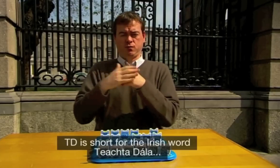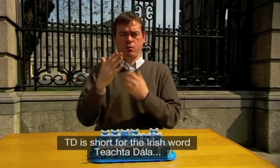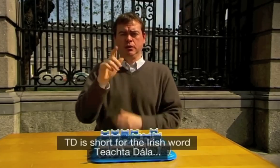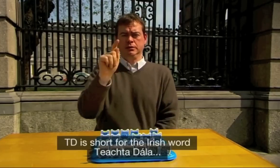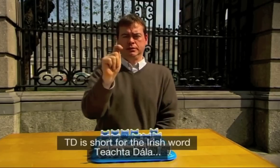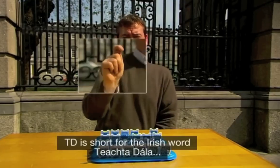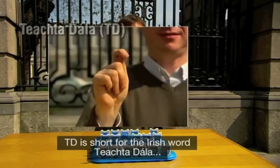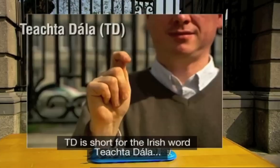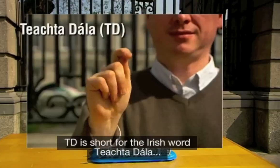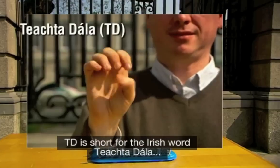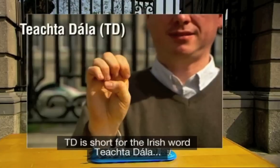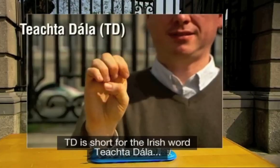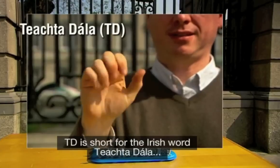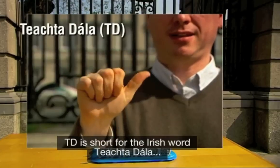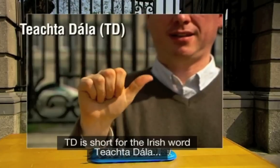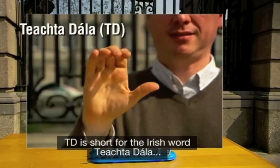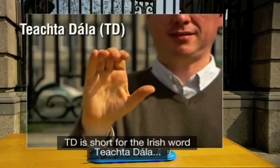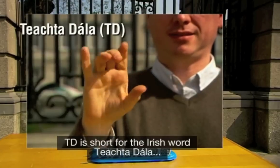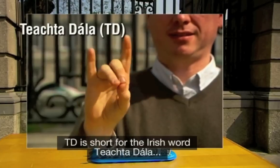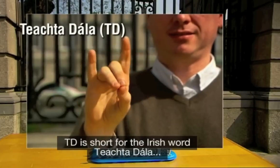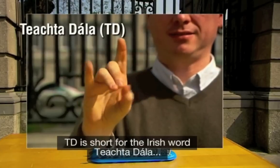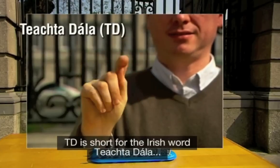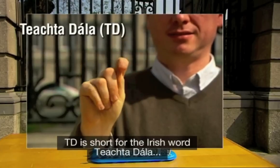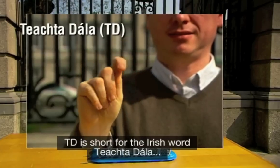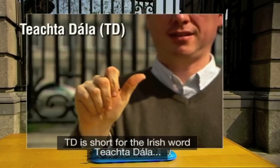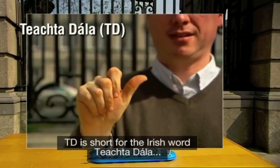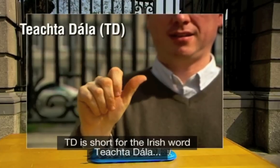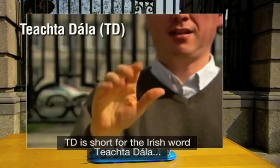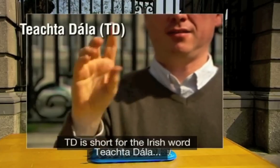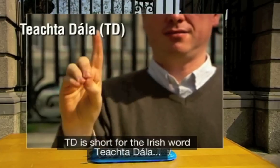TD is short for the Irish word Chochta Dála,